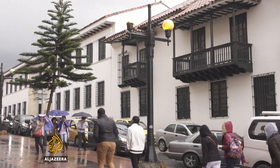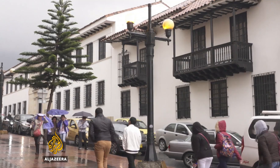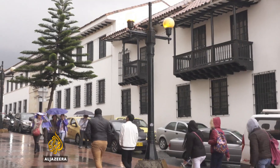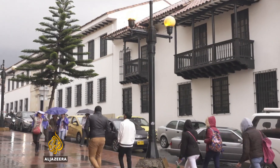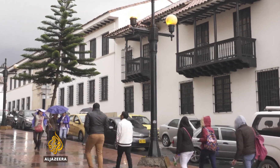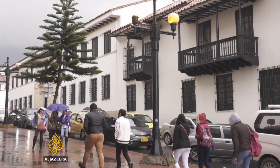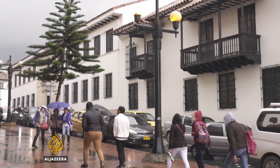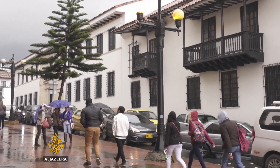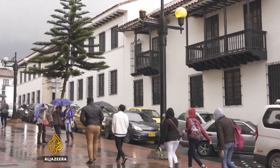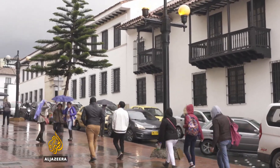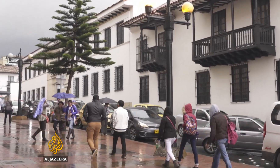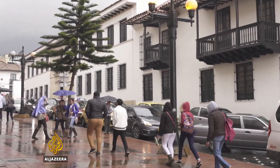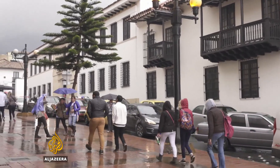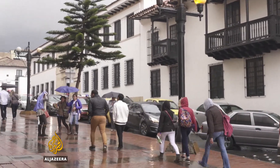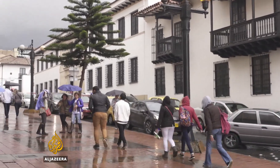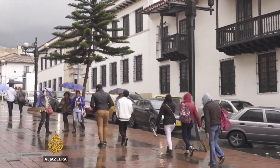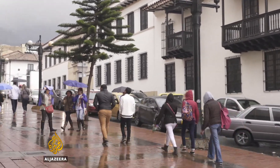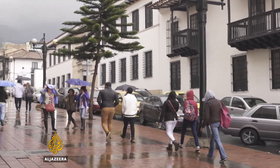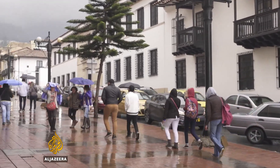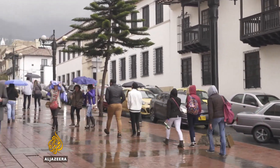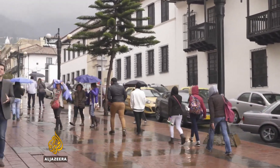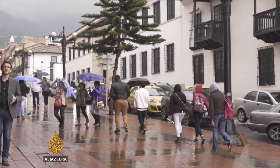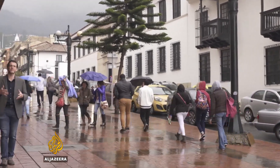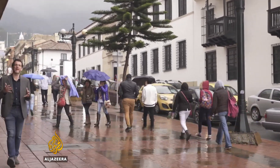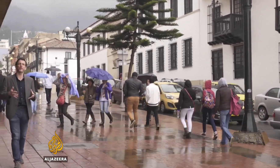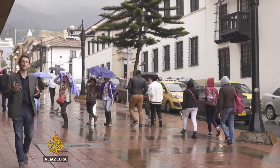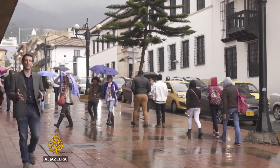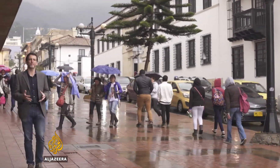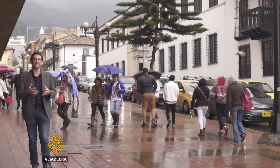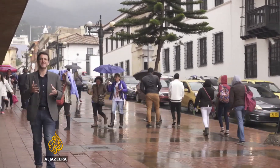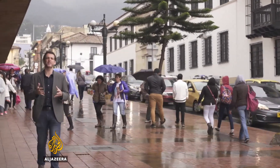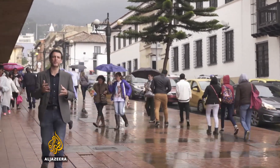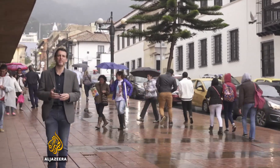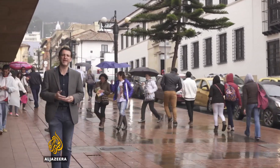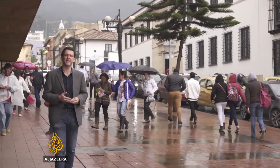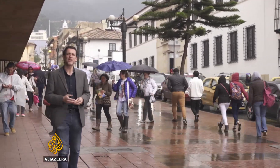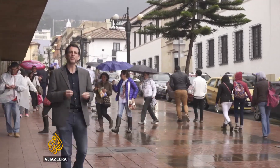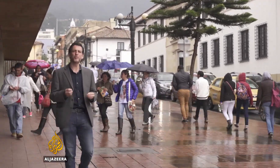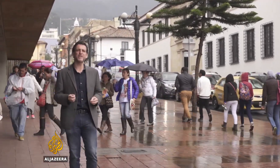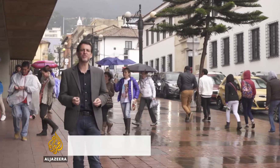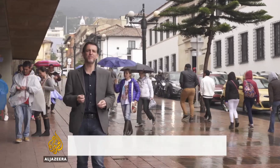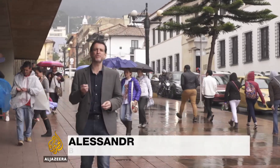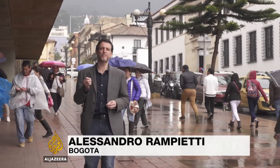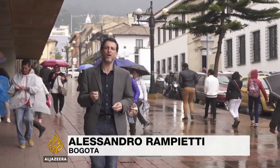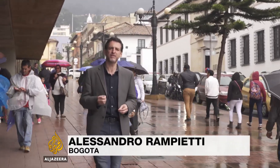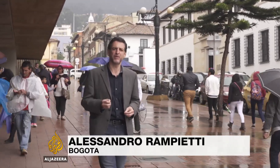for Peace is just one of a series of initiatives sponsored by Colombia's central bank to reach the most vulnerable